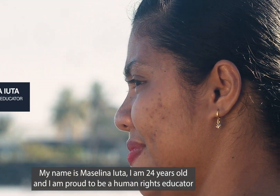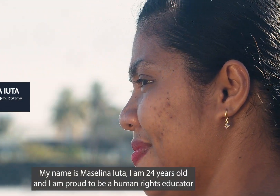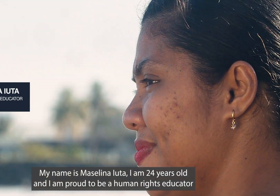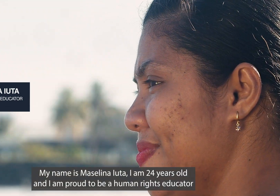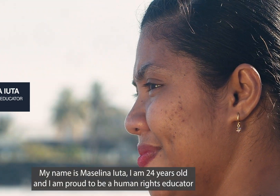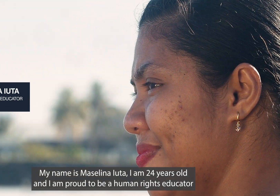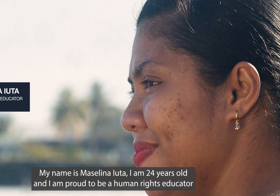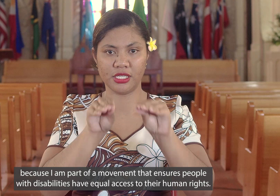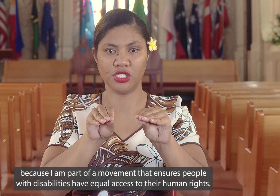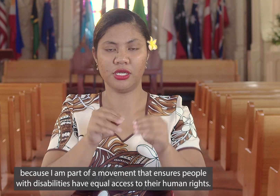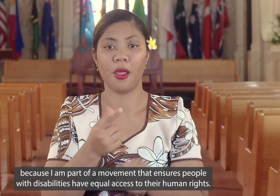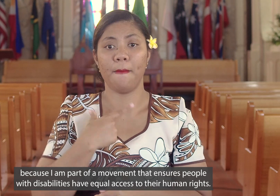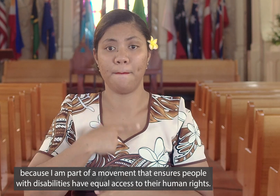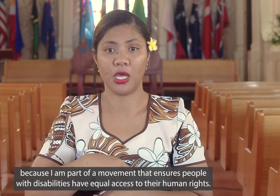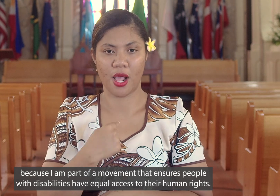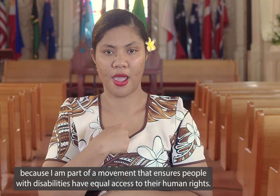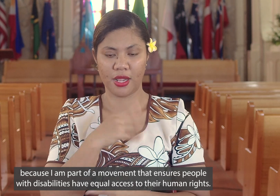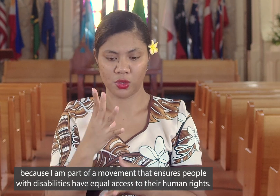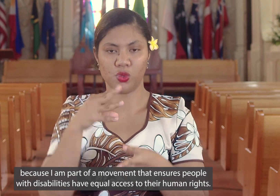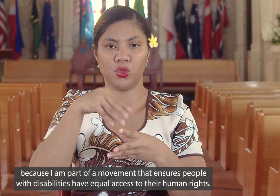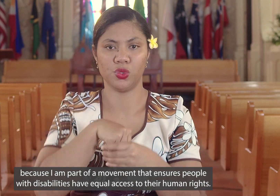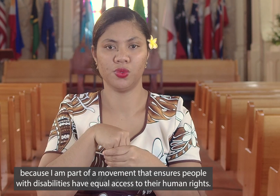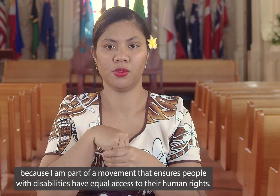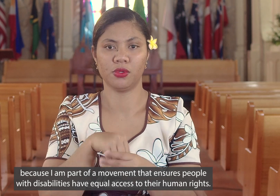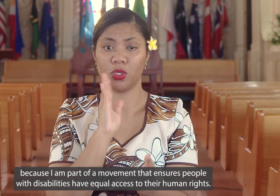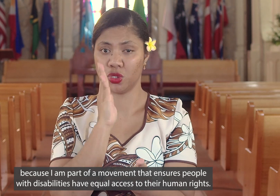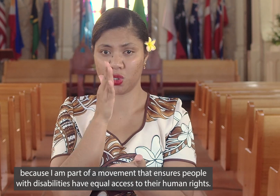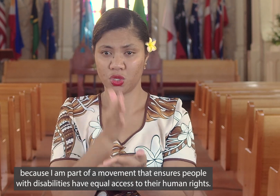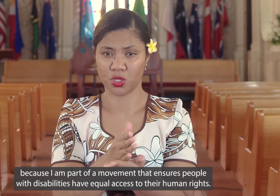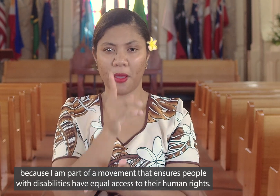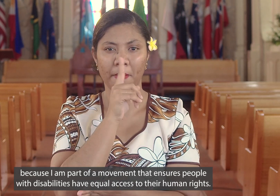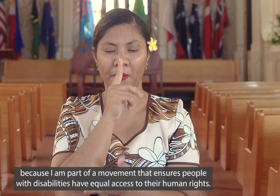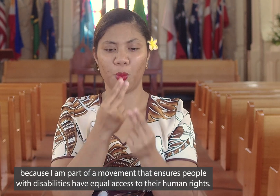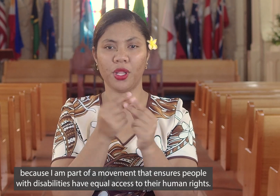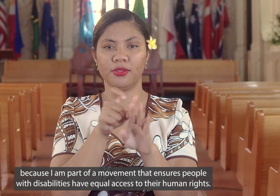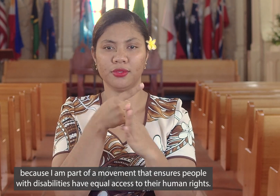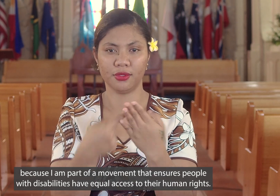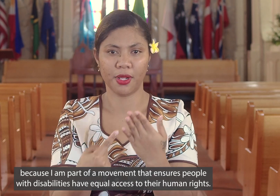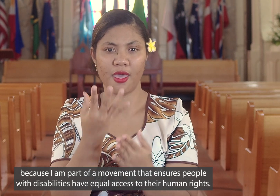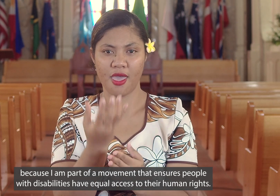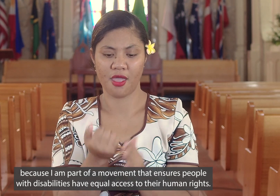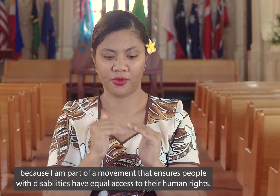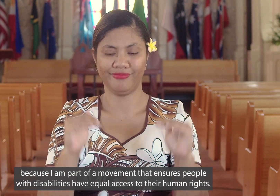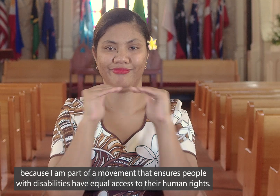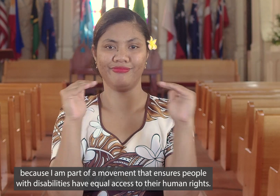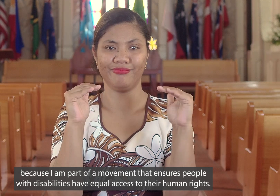rights educator because I am part of a movement that ensures people with disabilities have equal access to their